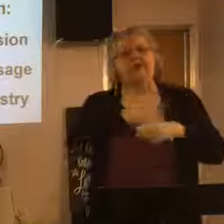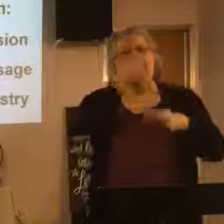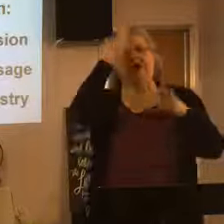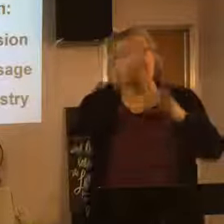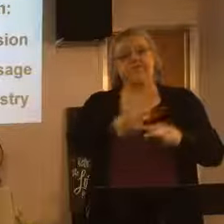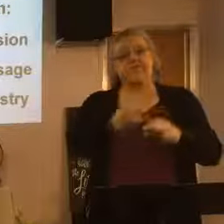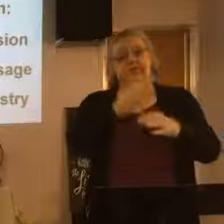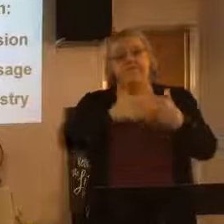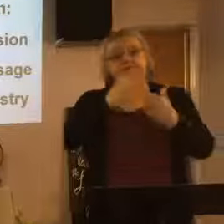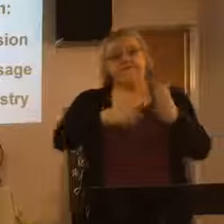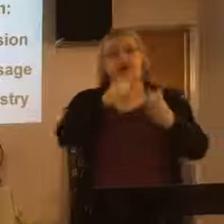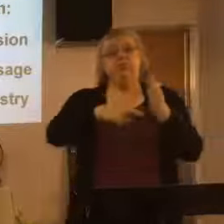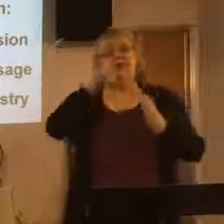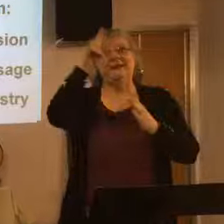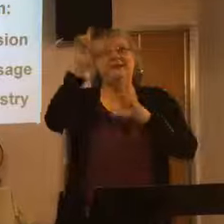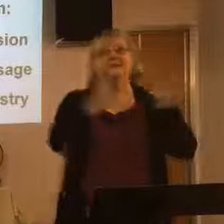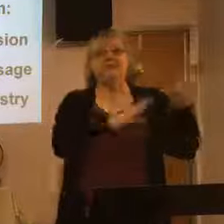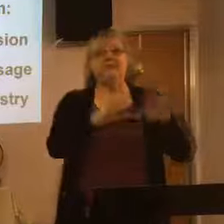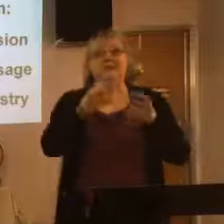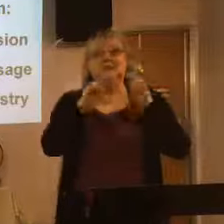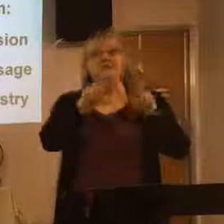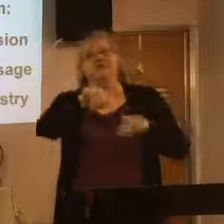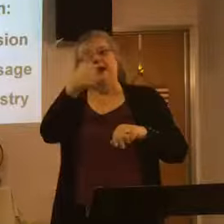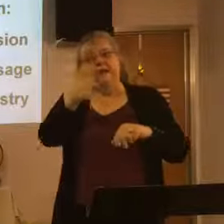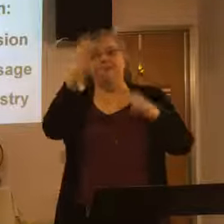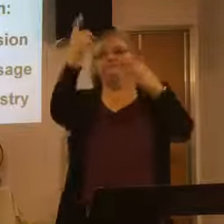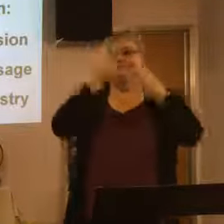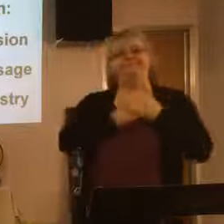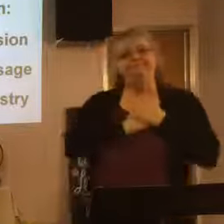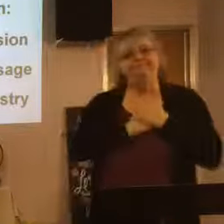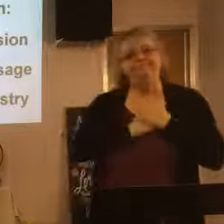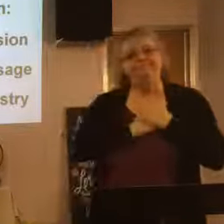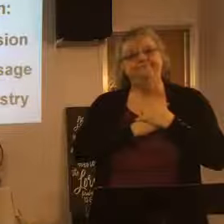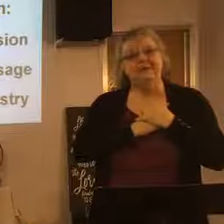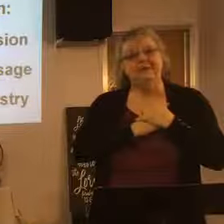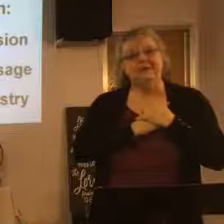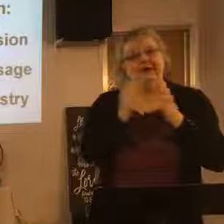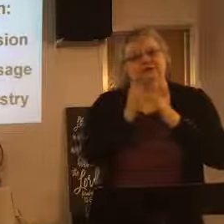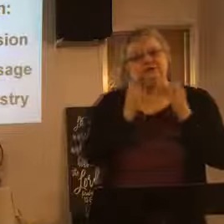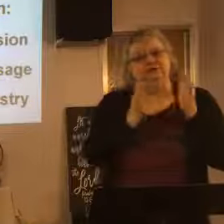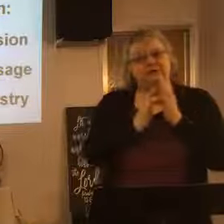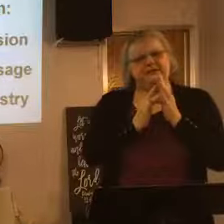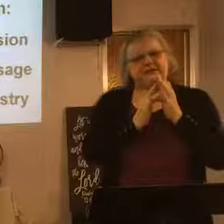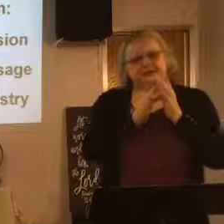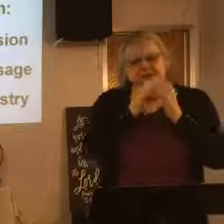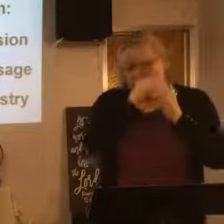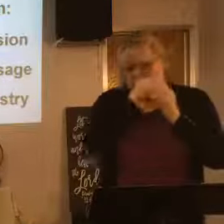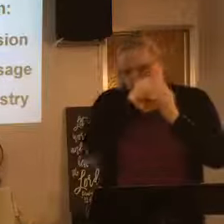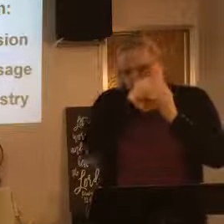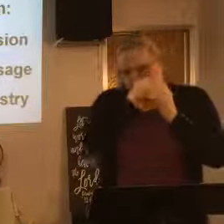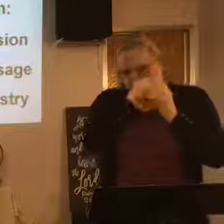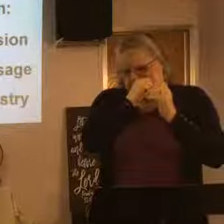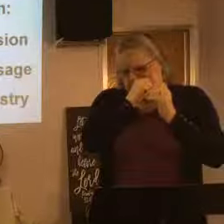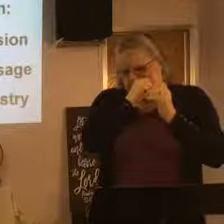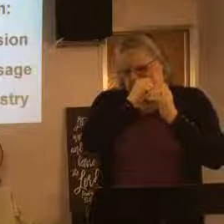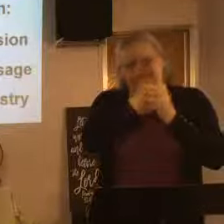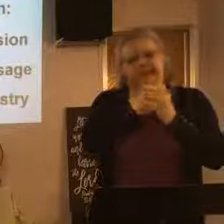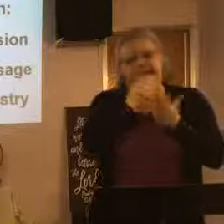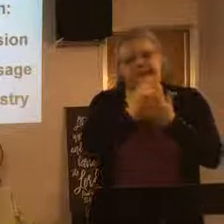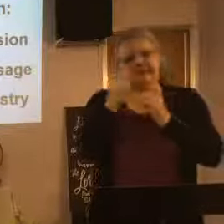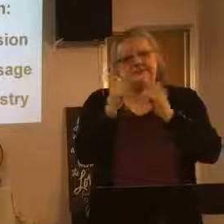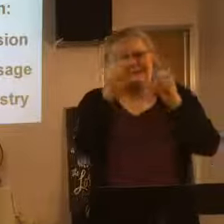doing, and to see others come to faith in Jesus Christ. And so Jesus redirects his disciples